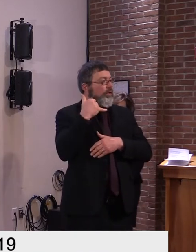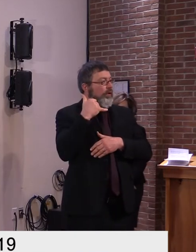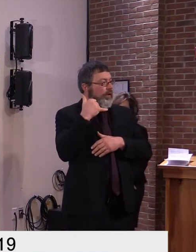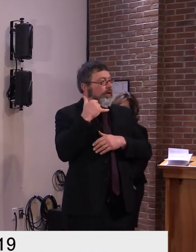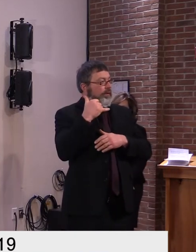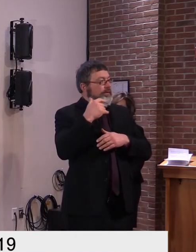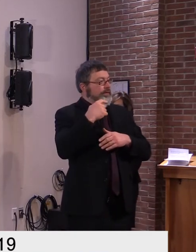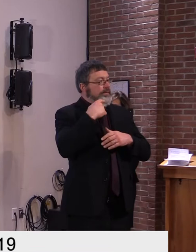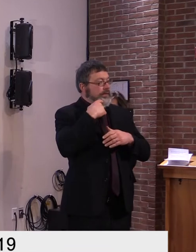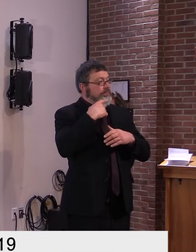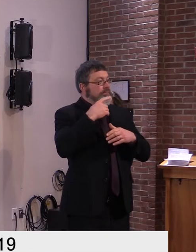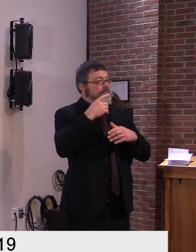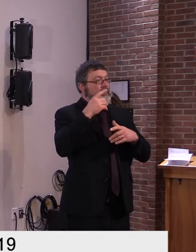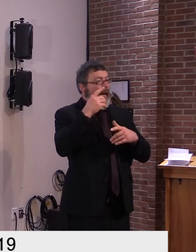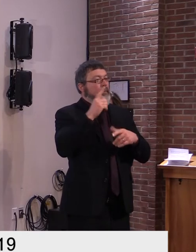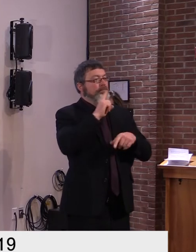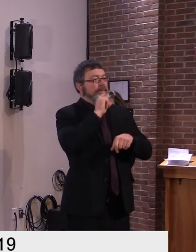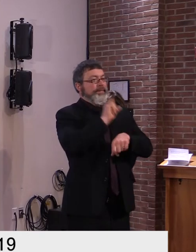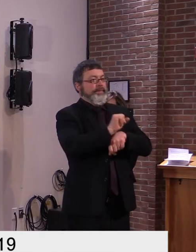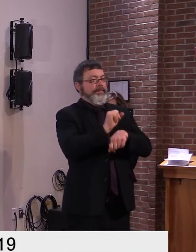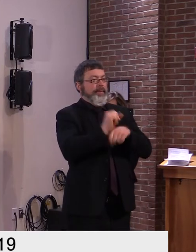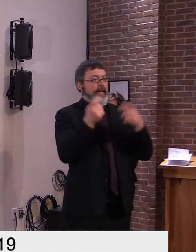bit.